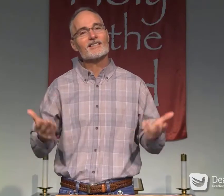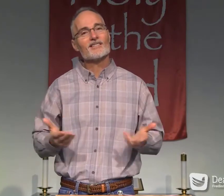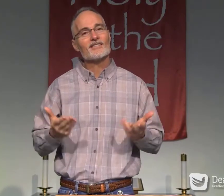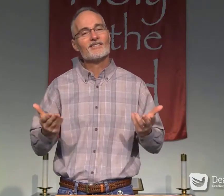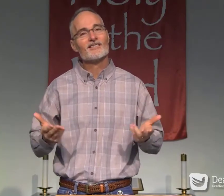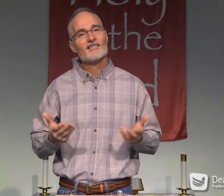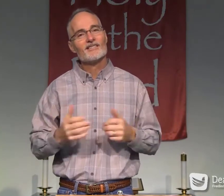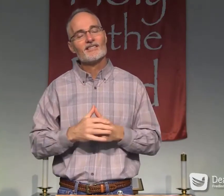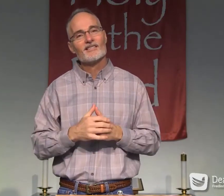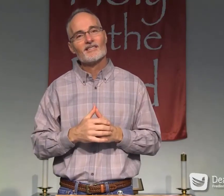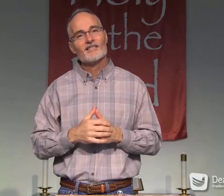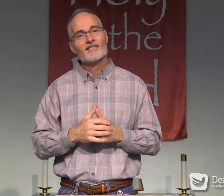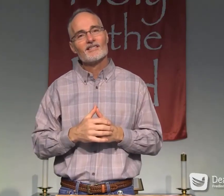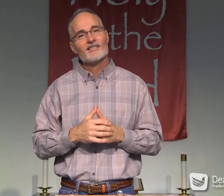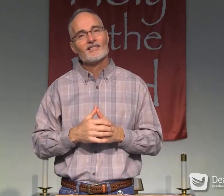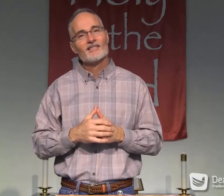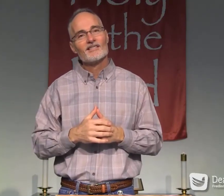We're temporary residents.